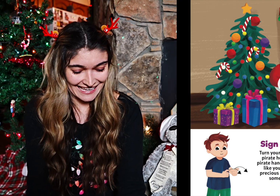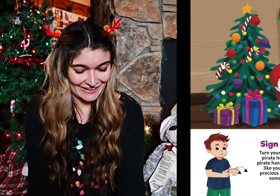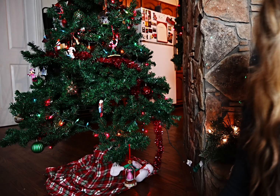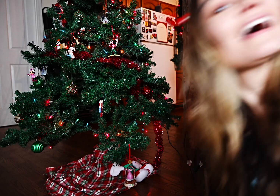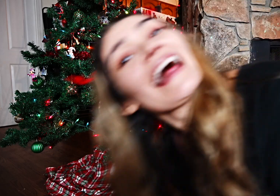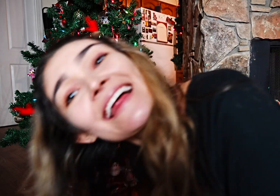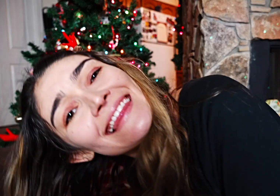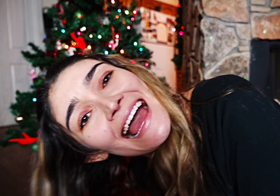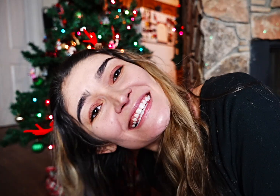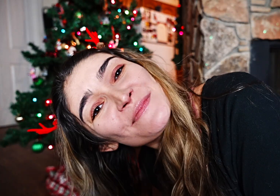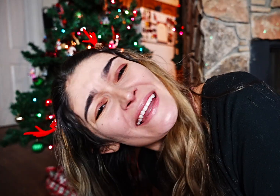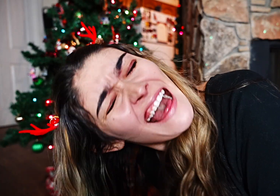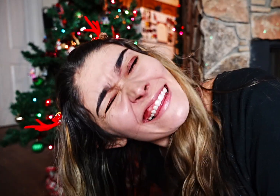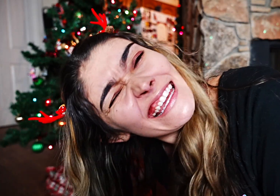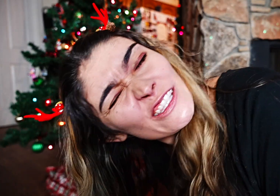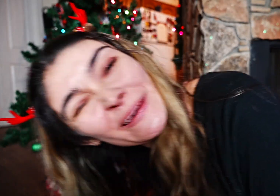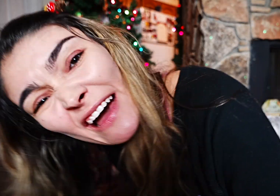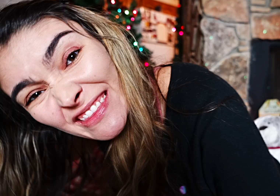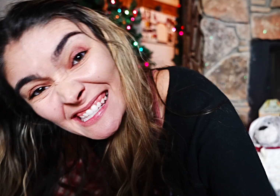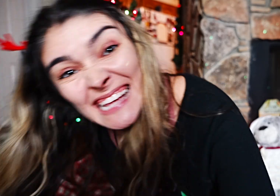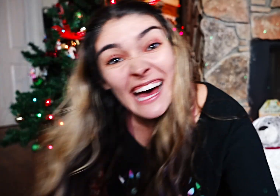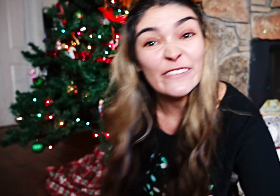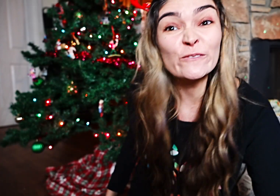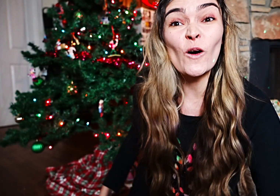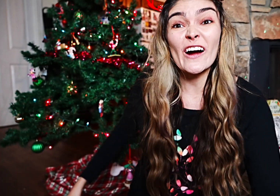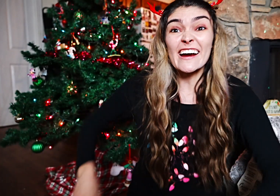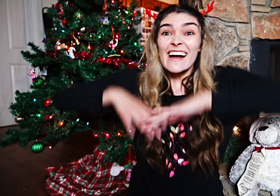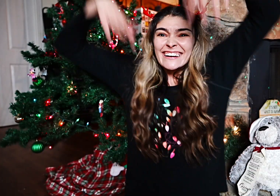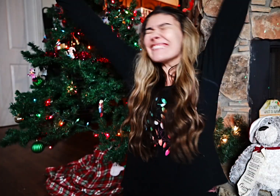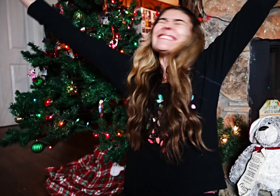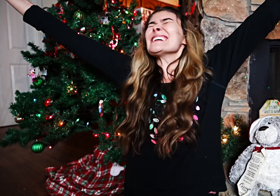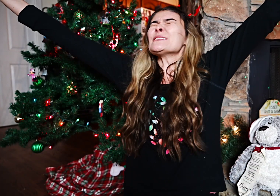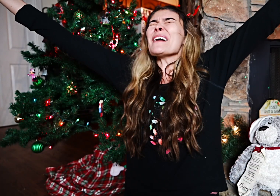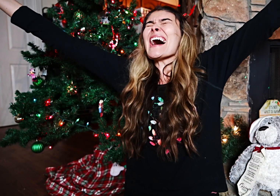Eve. And last but not least, we have the sign for Christmas!